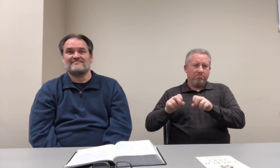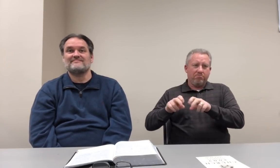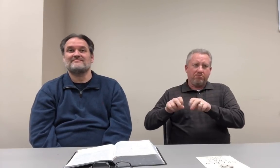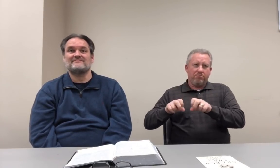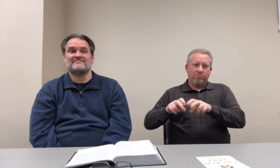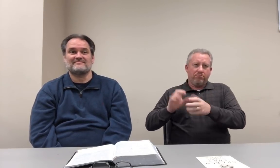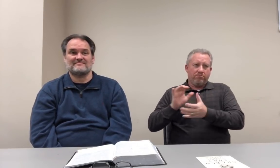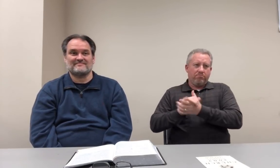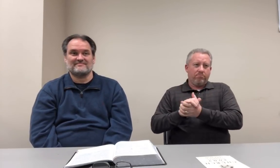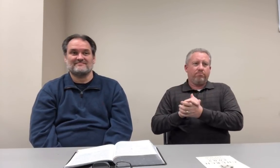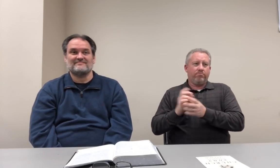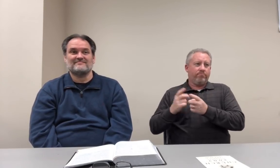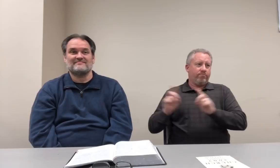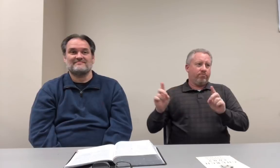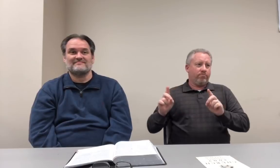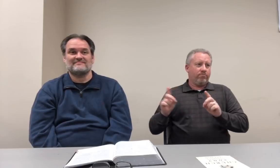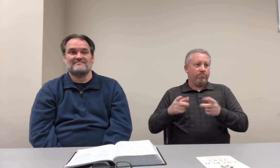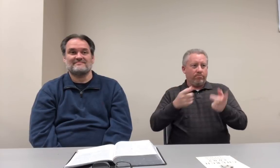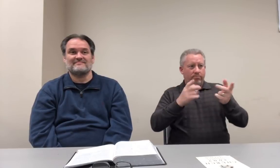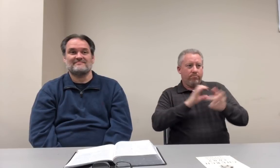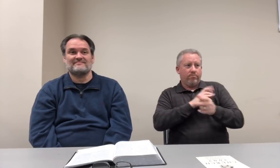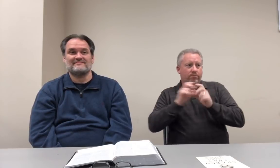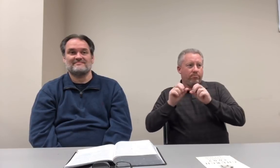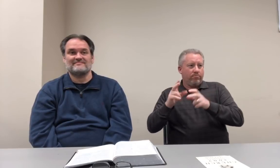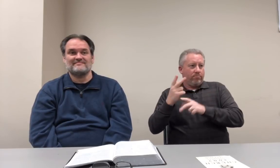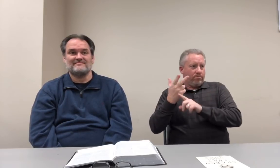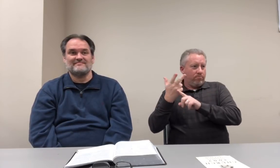will surprisingly and unexpectedly change.